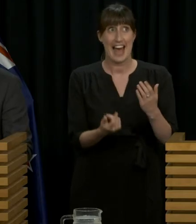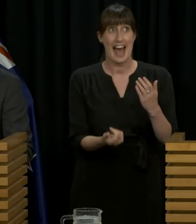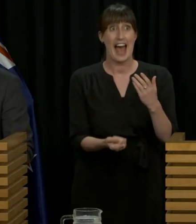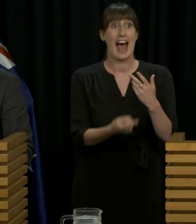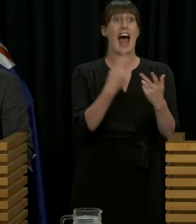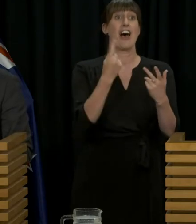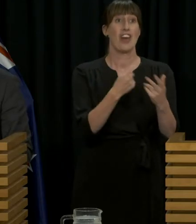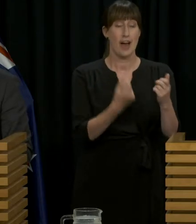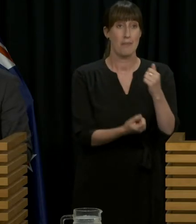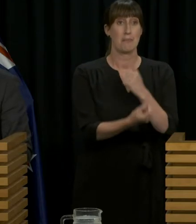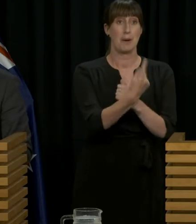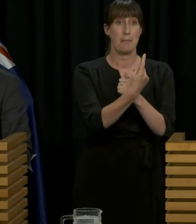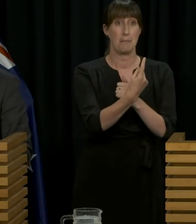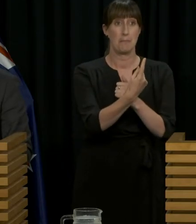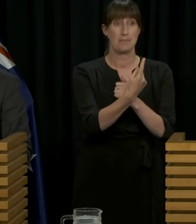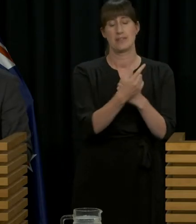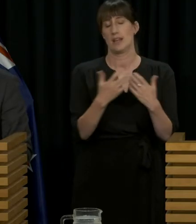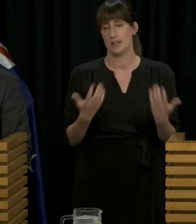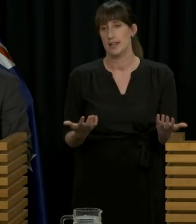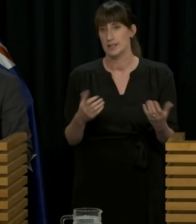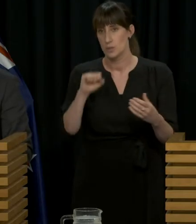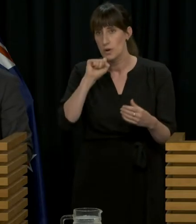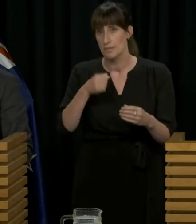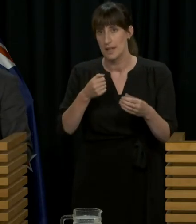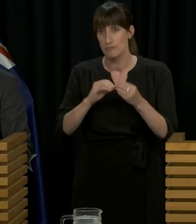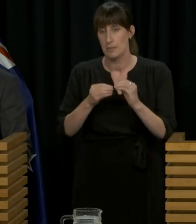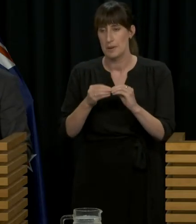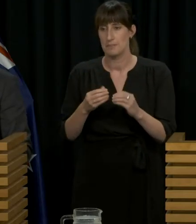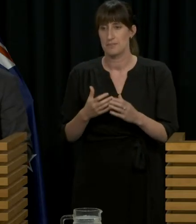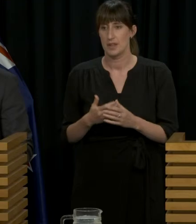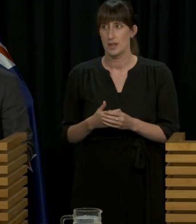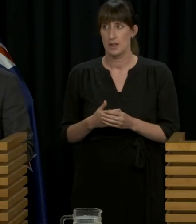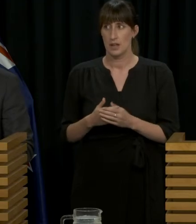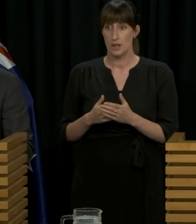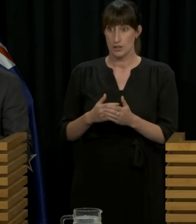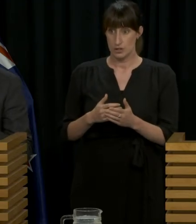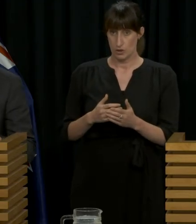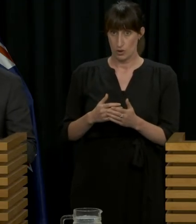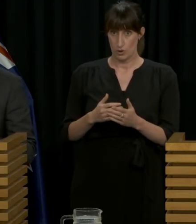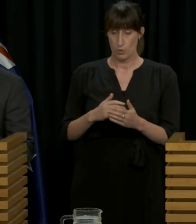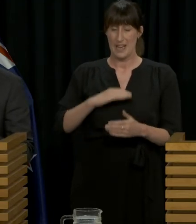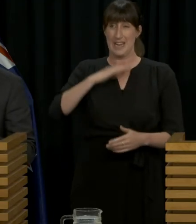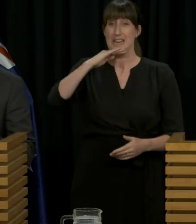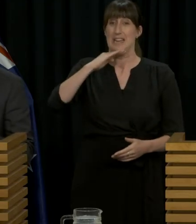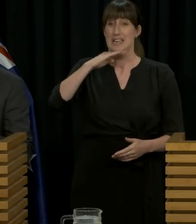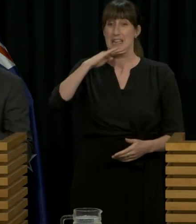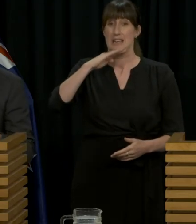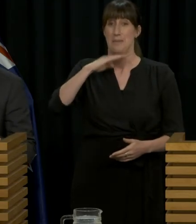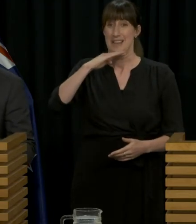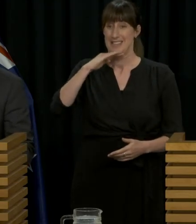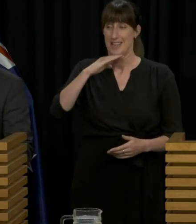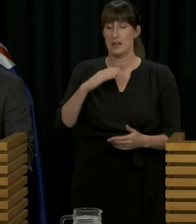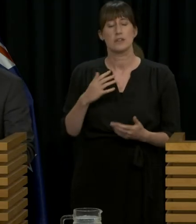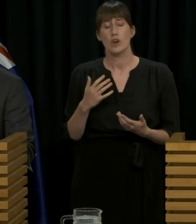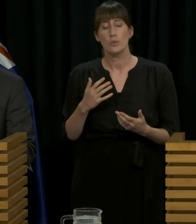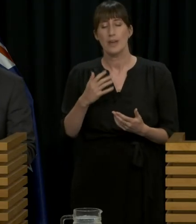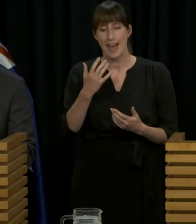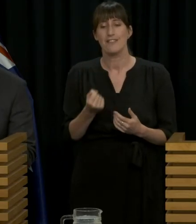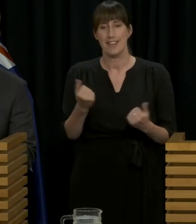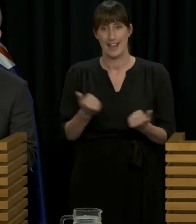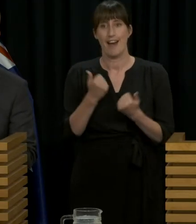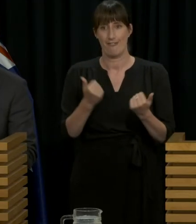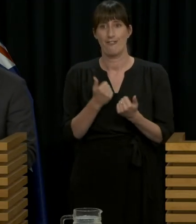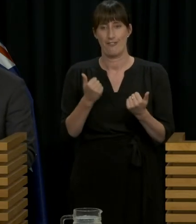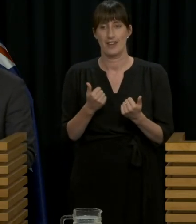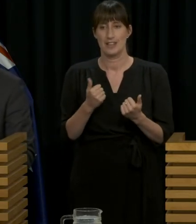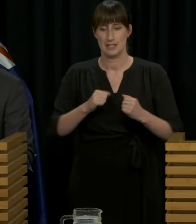overall, there'll be a slight degree less capacity in the system? No, within the contingency, we have enough to be able to accommodate. Because